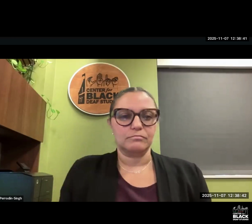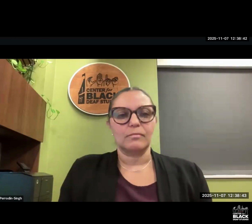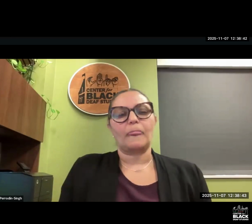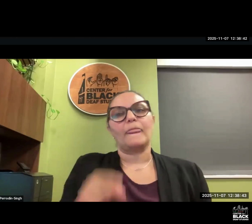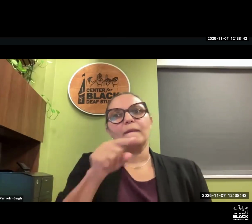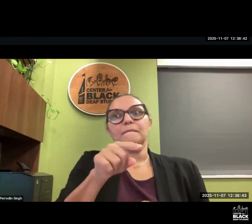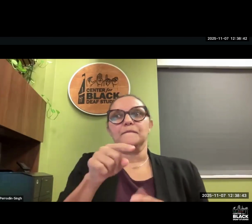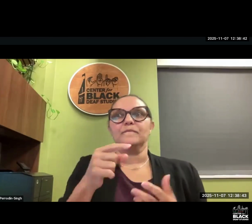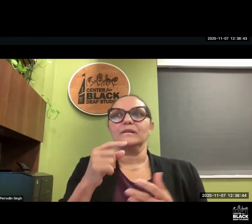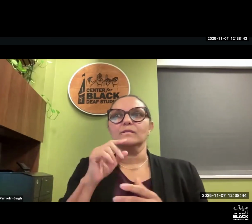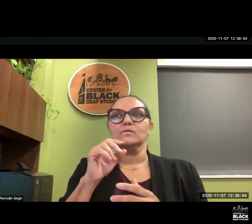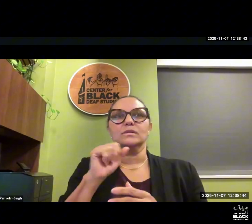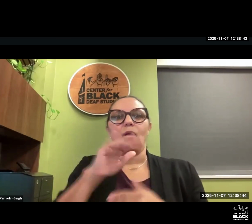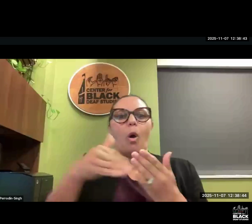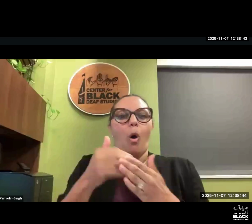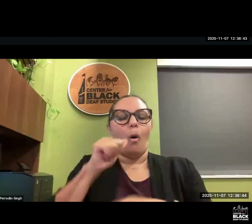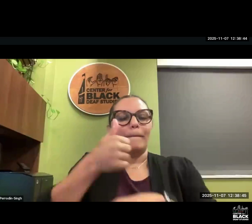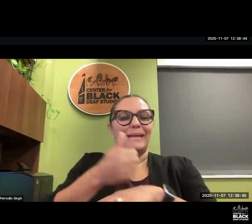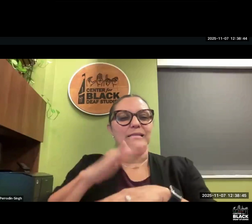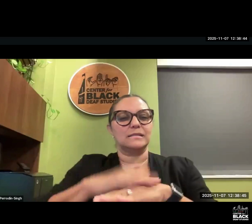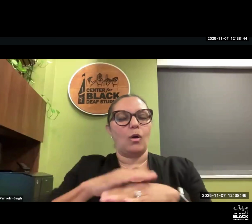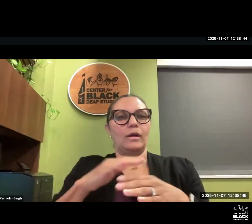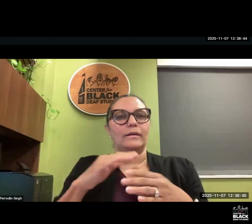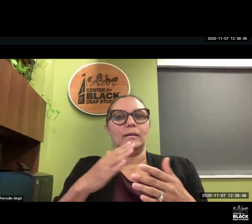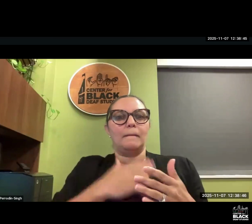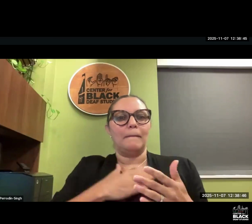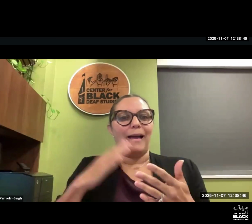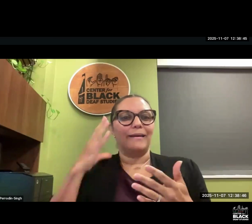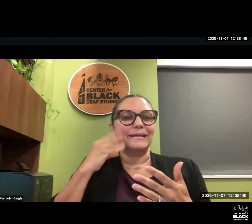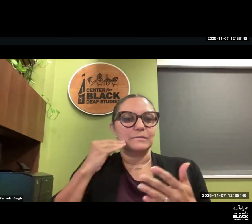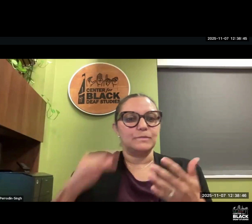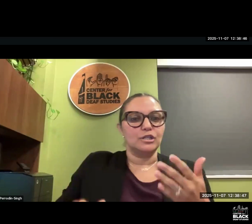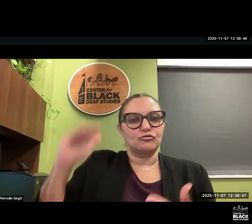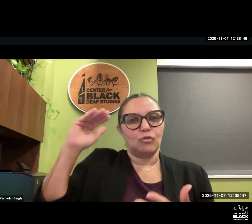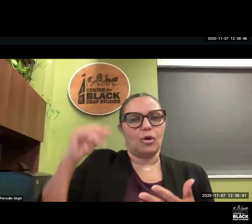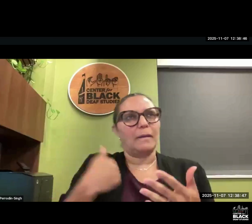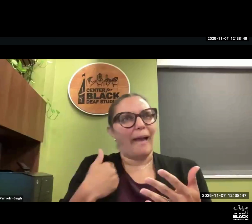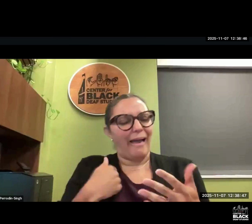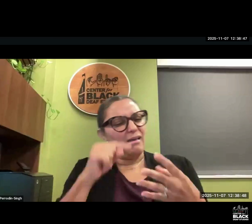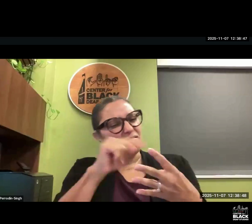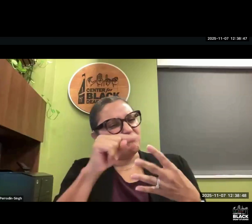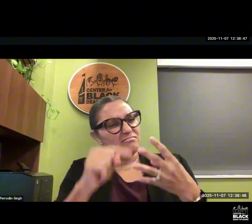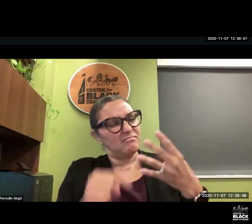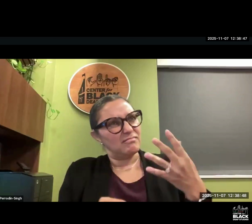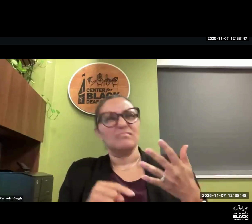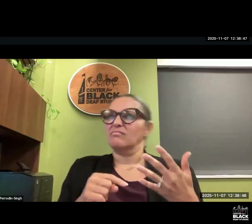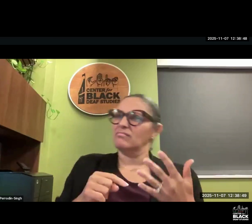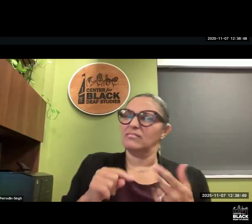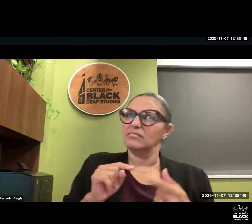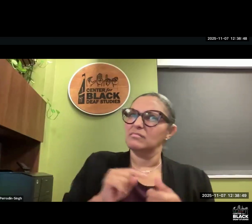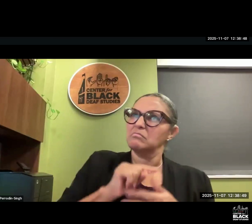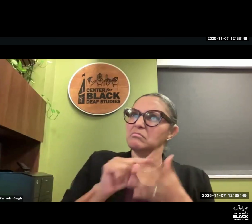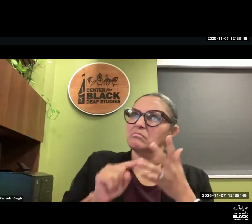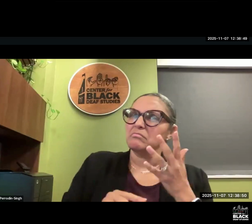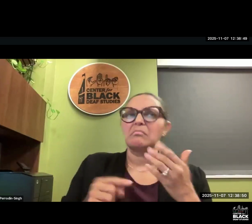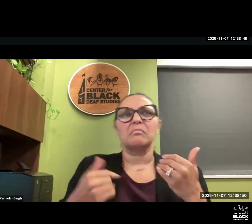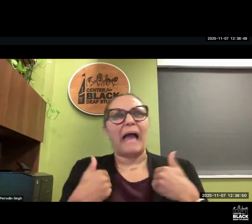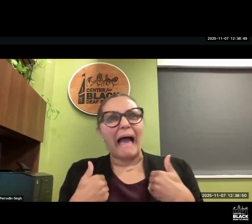deaf community cultural capital. And this is all based on my